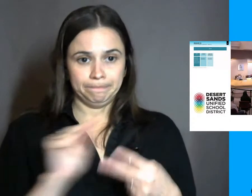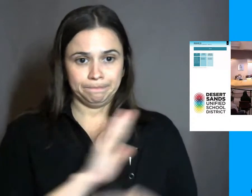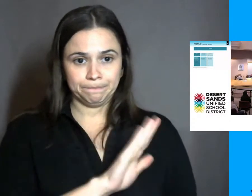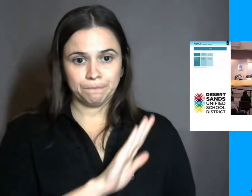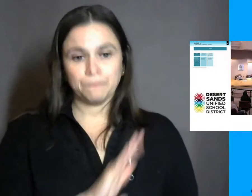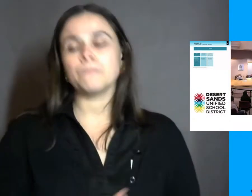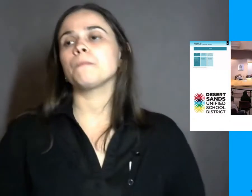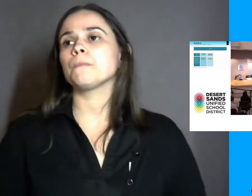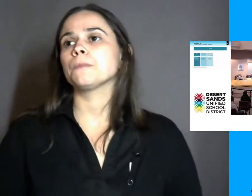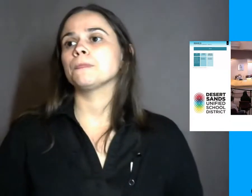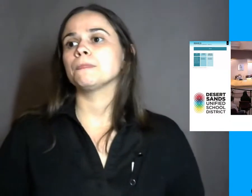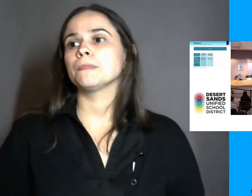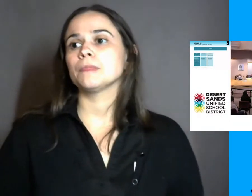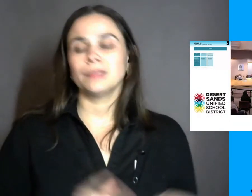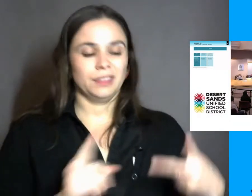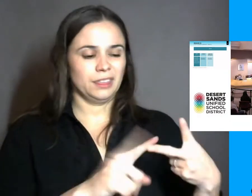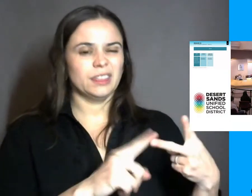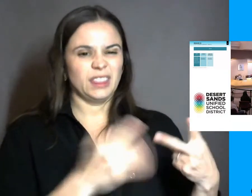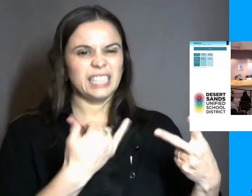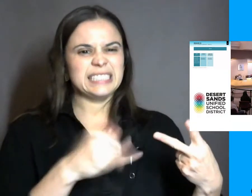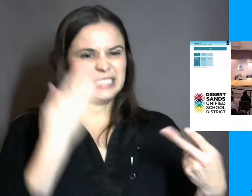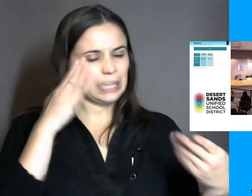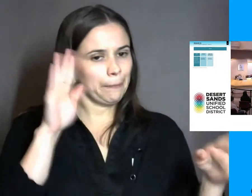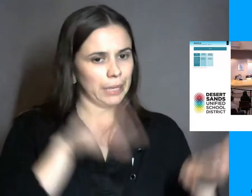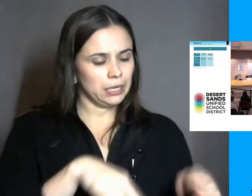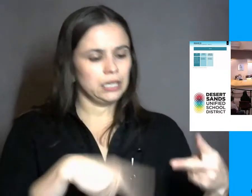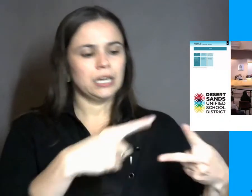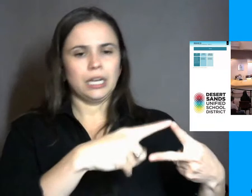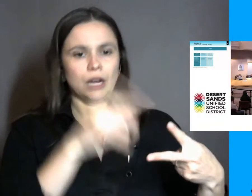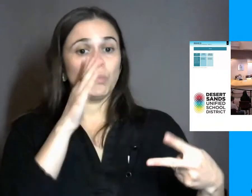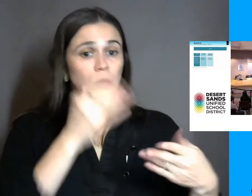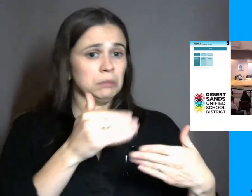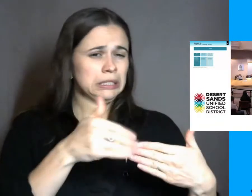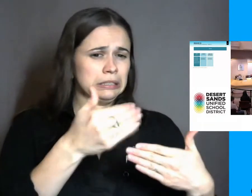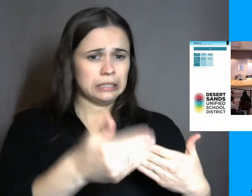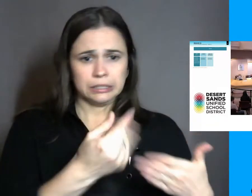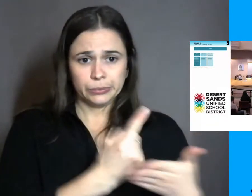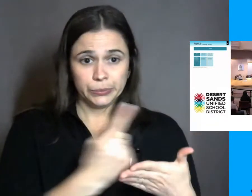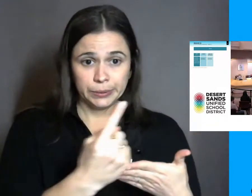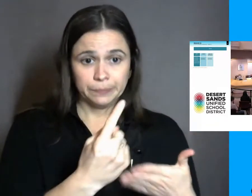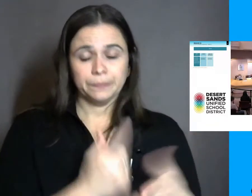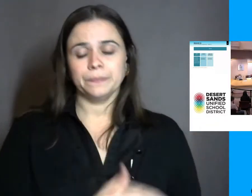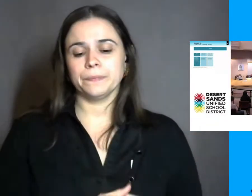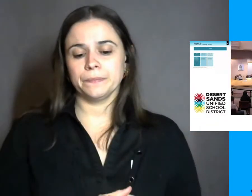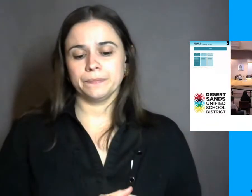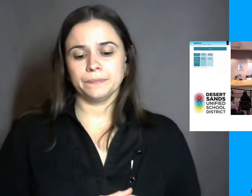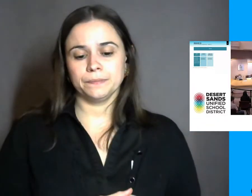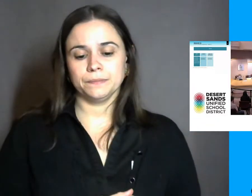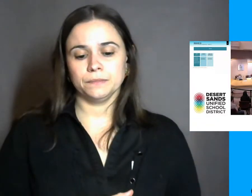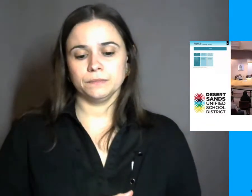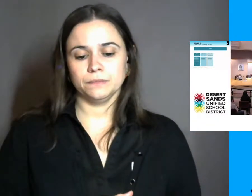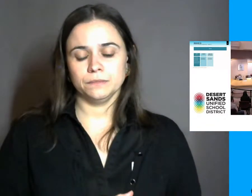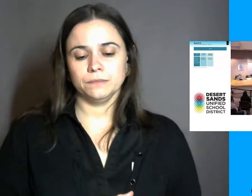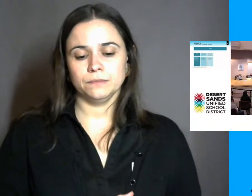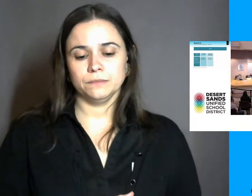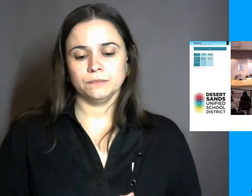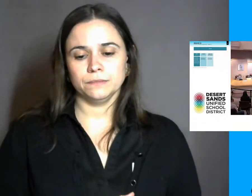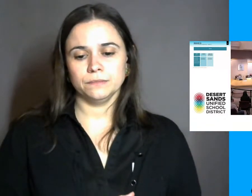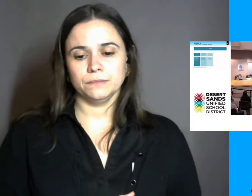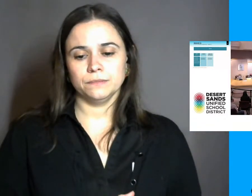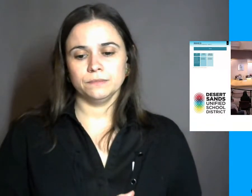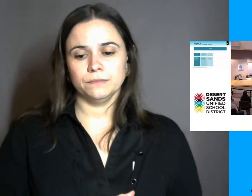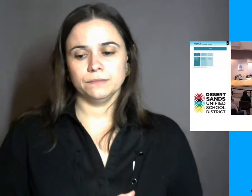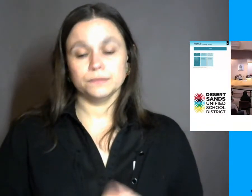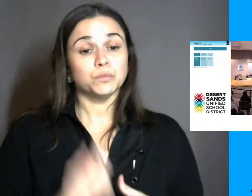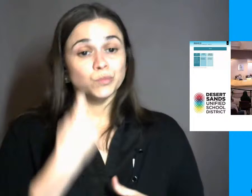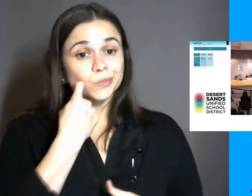Truman is out to bid right now. Carter is going out to bid in the next week. So we do have recently California Department of Education approval in